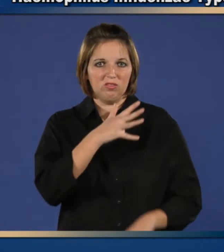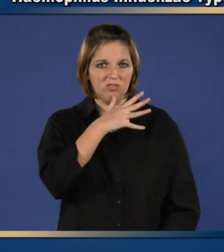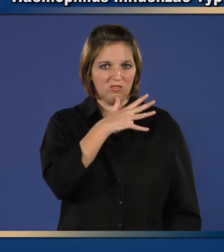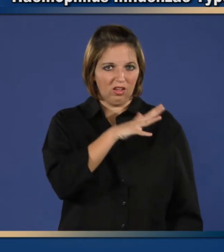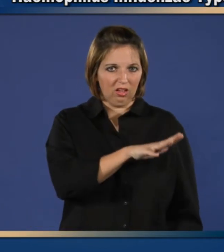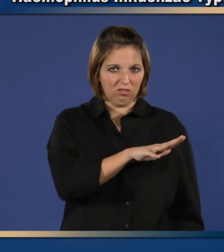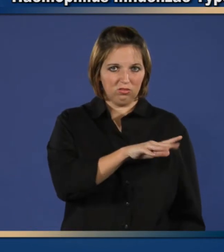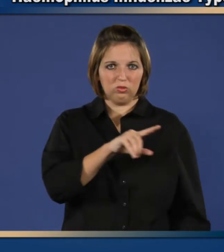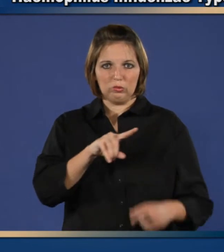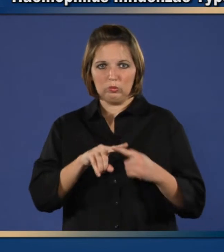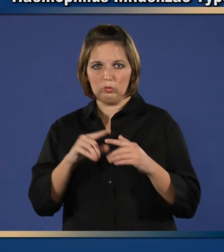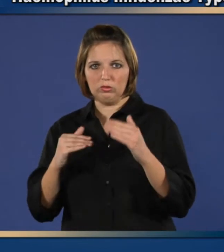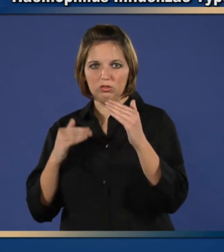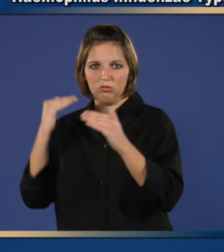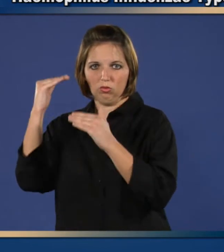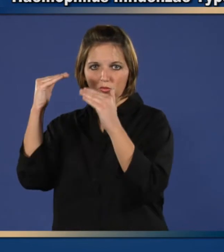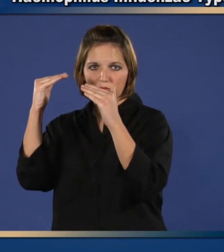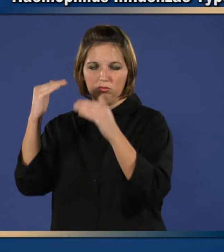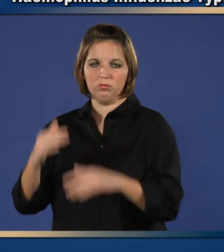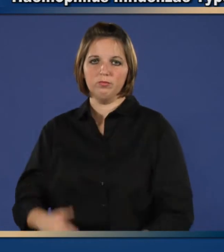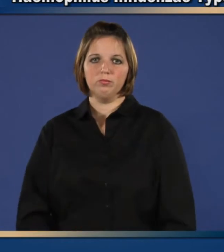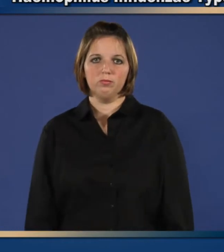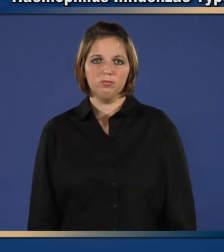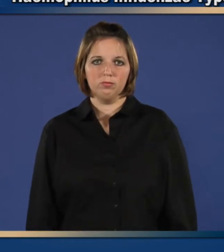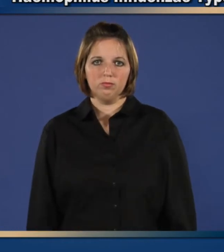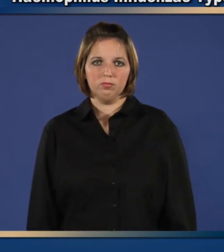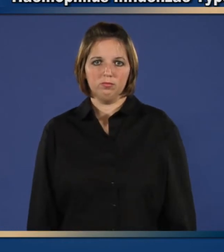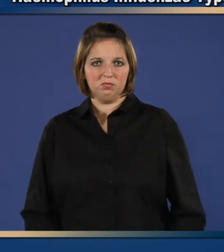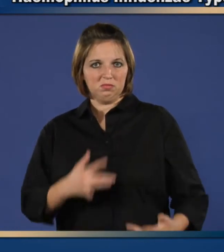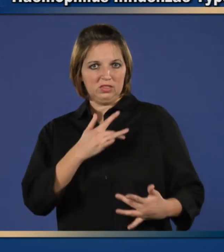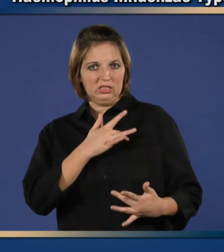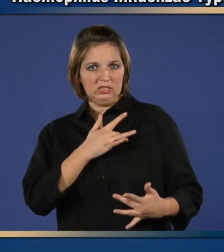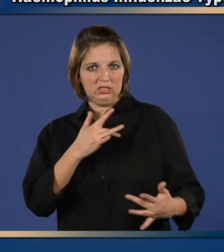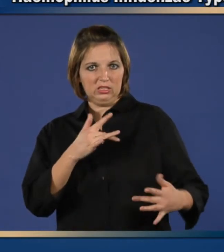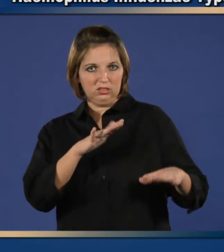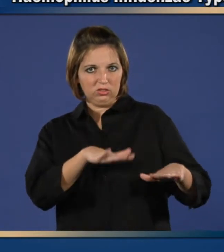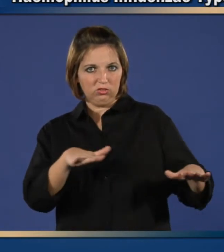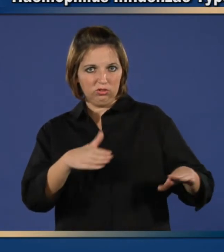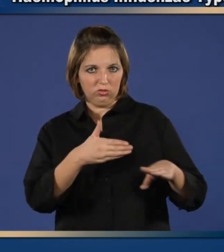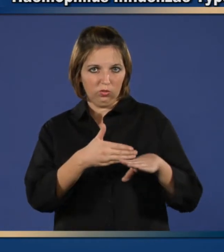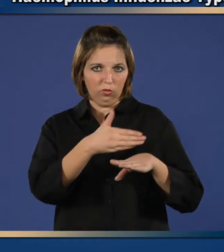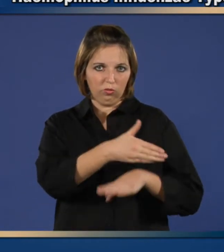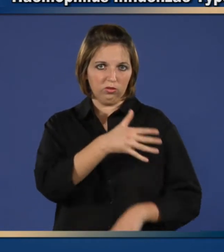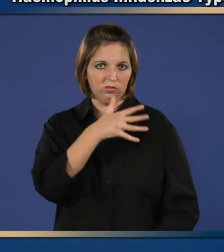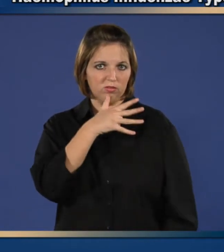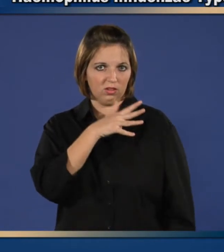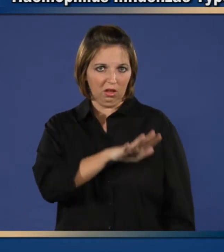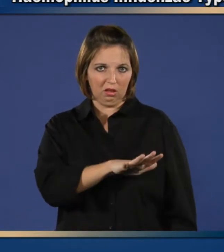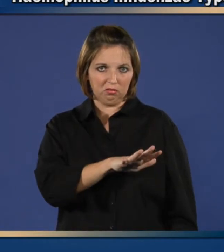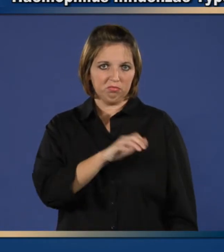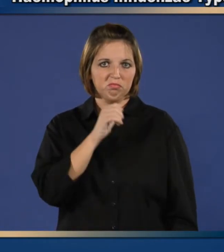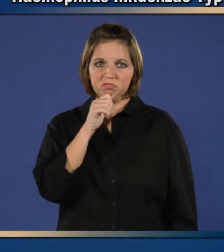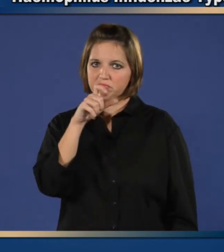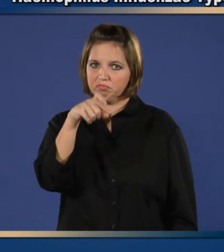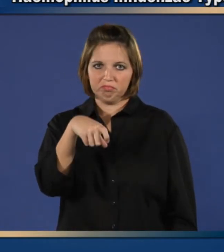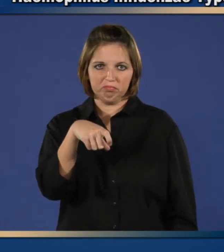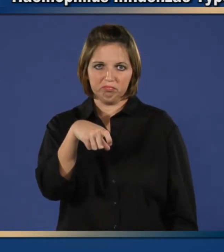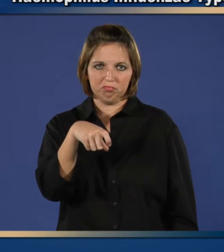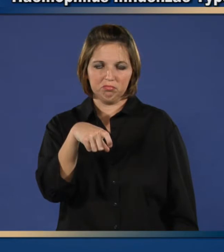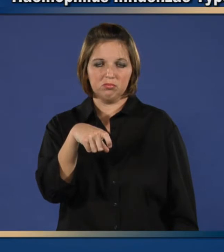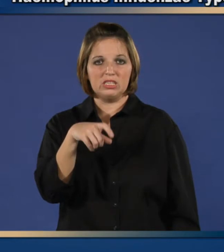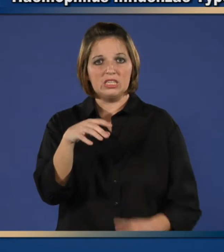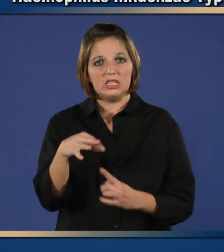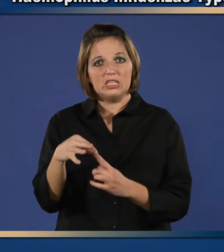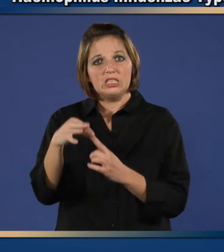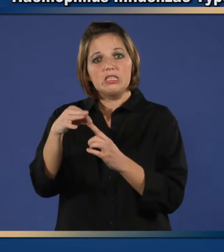Older children and adults. Children over 5 years old usually do not need Hib vaccine.